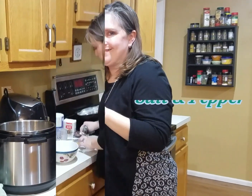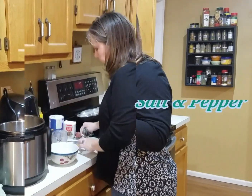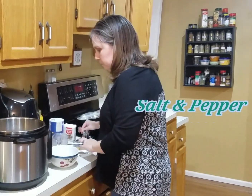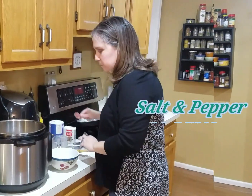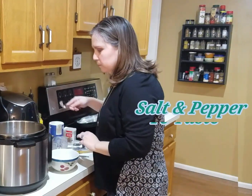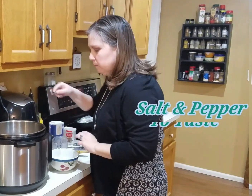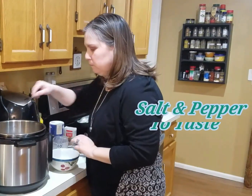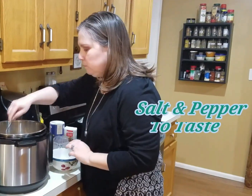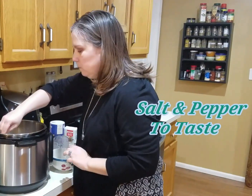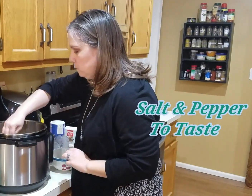of taste tests.